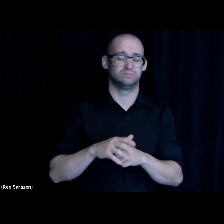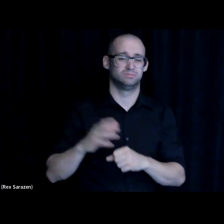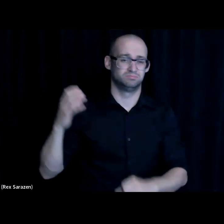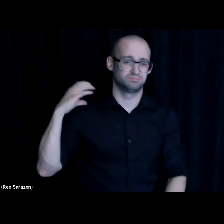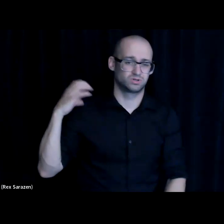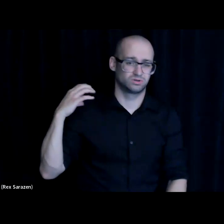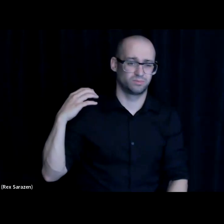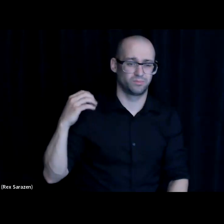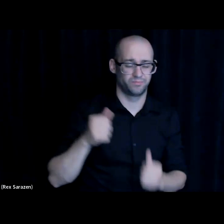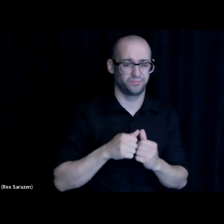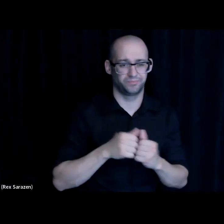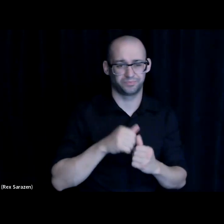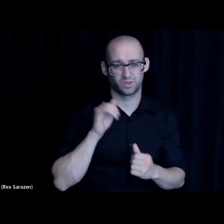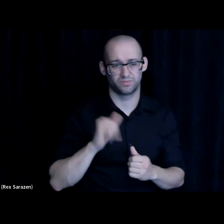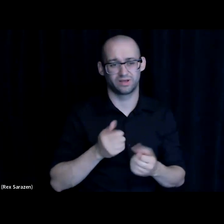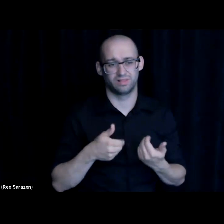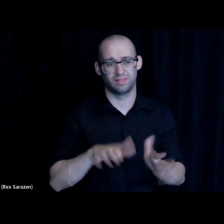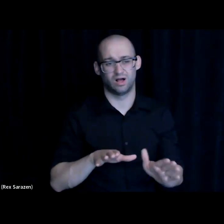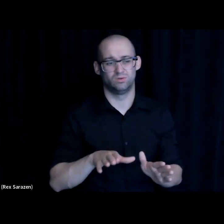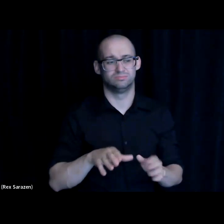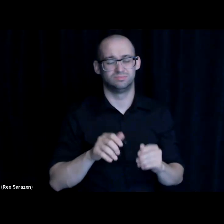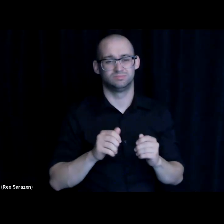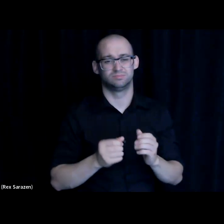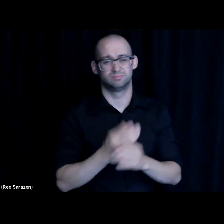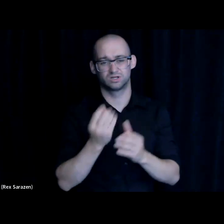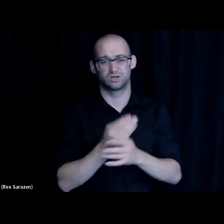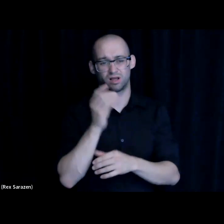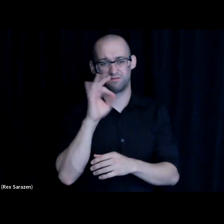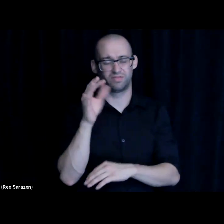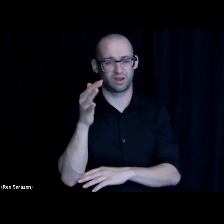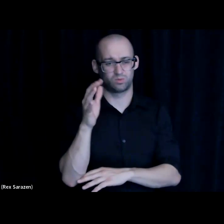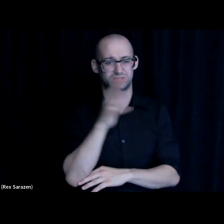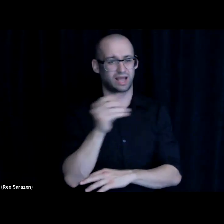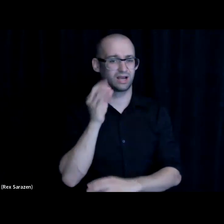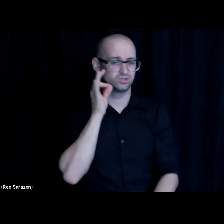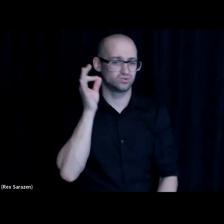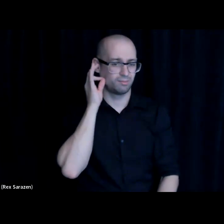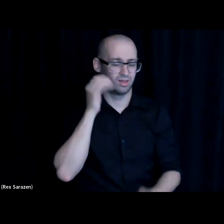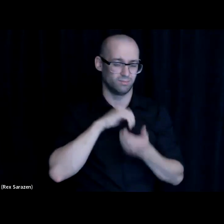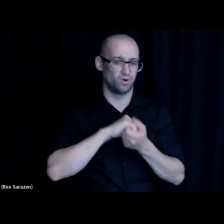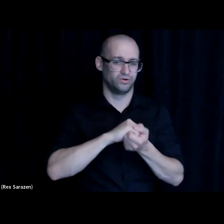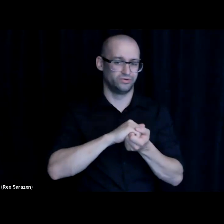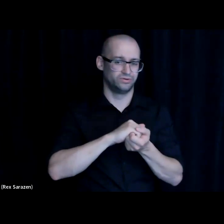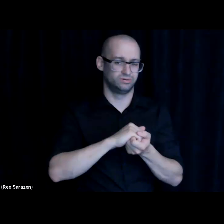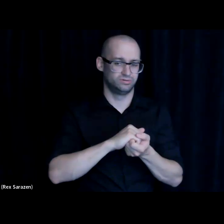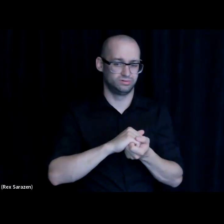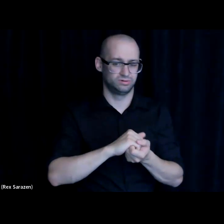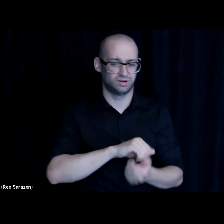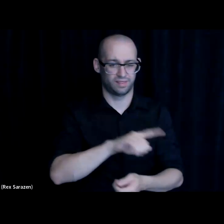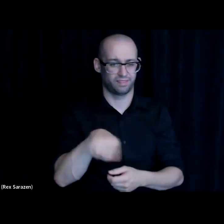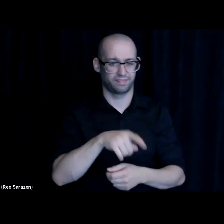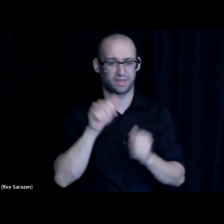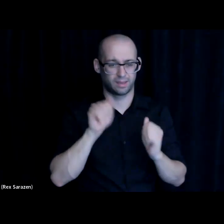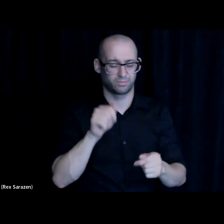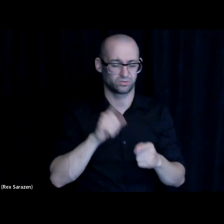and requirements to allow expansion of mini towers, and especially our tribal partners. They were able to put on their